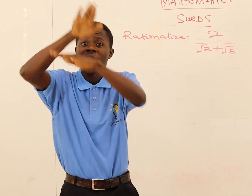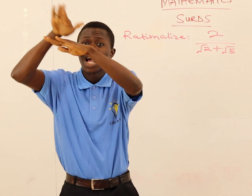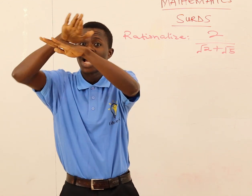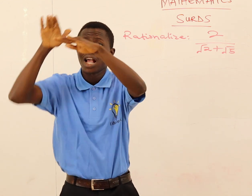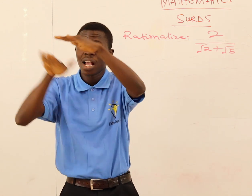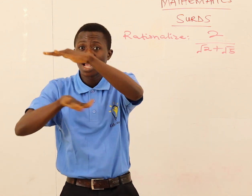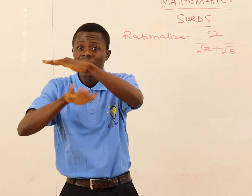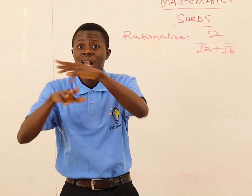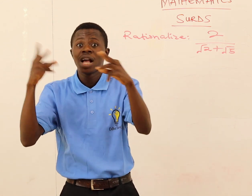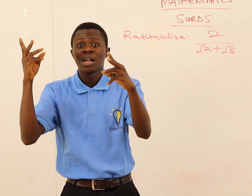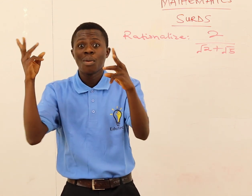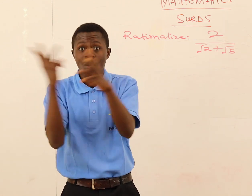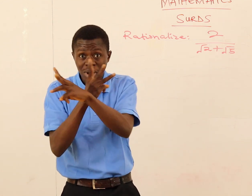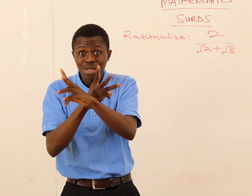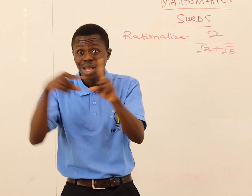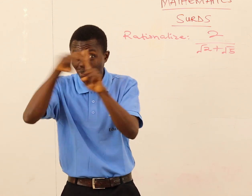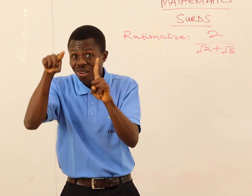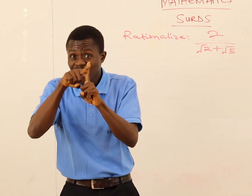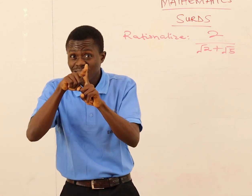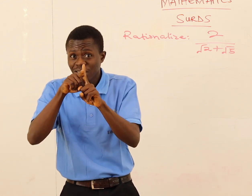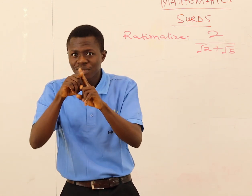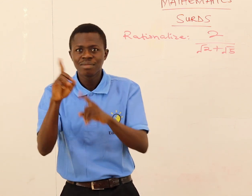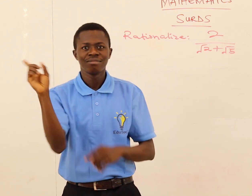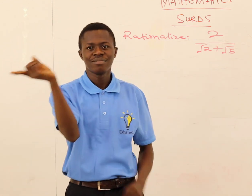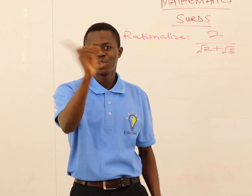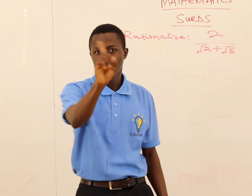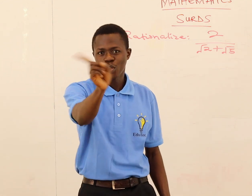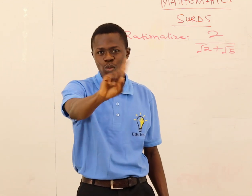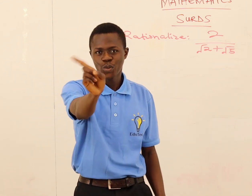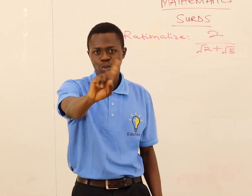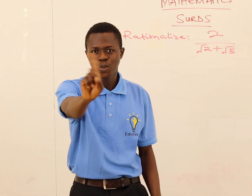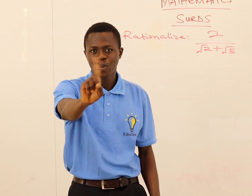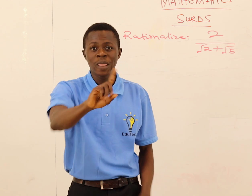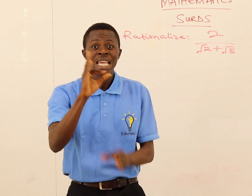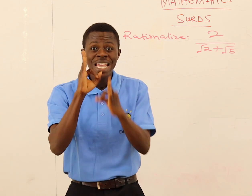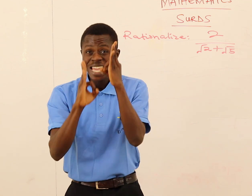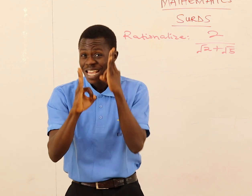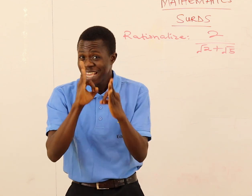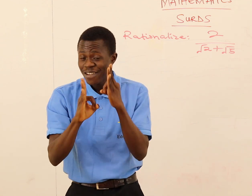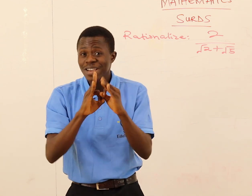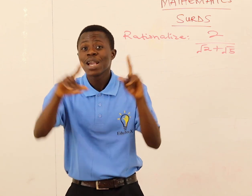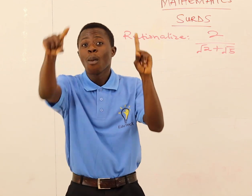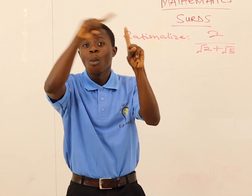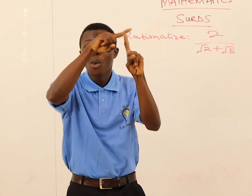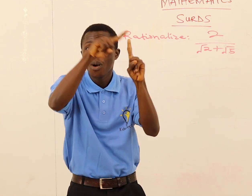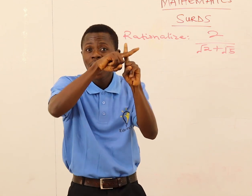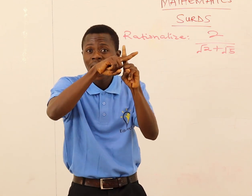if it is positive, do we multiply the numerator and the denominator by a positive